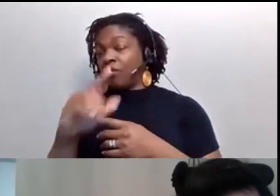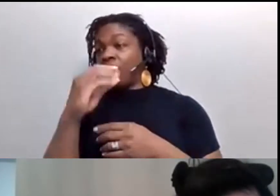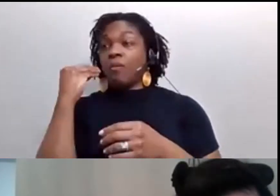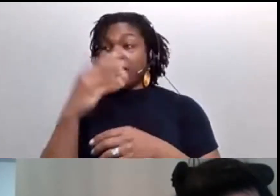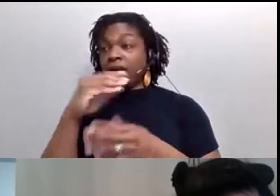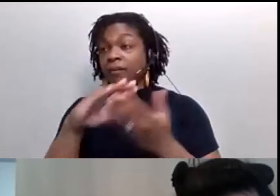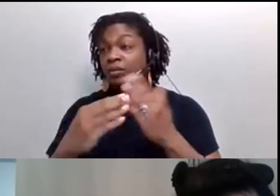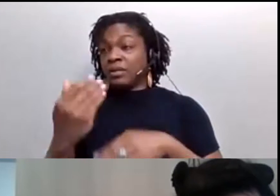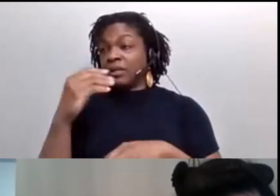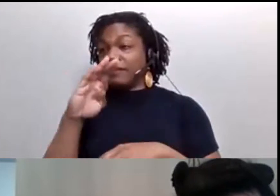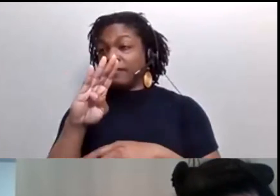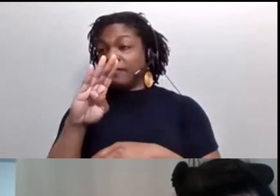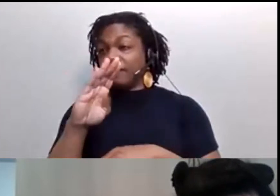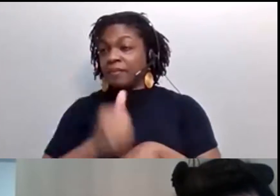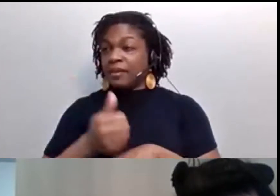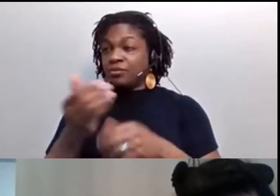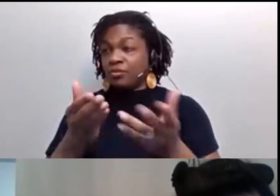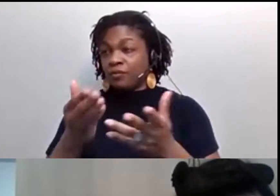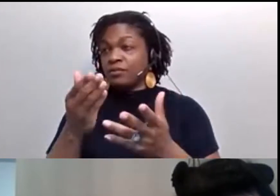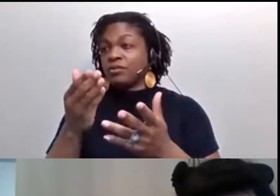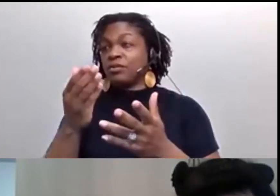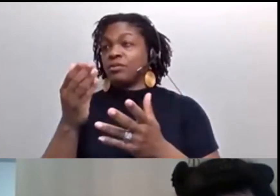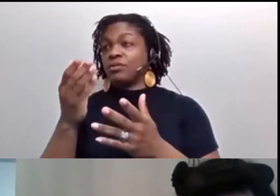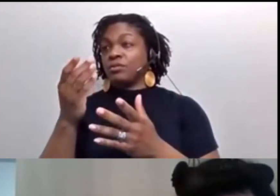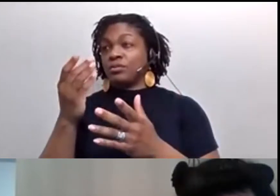the developmental and elderly population.